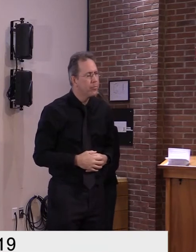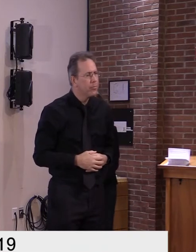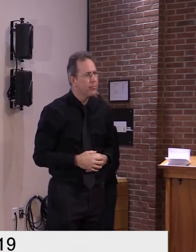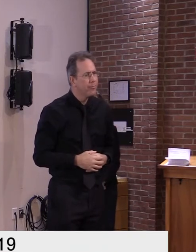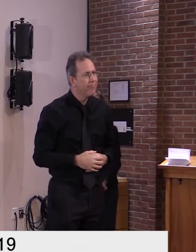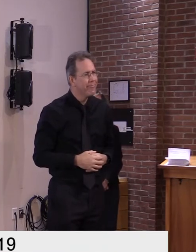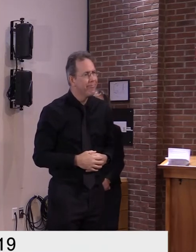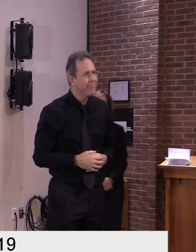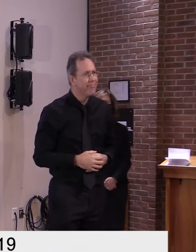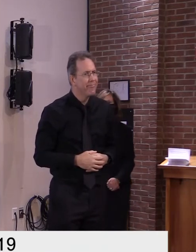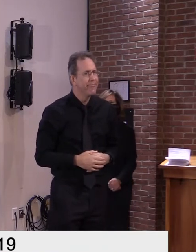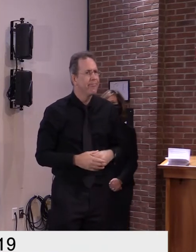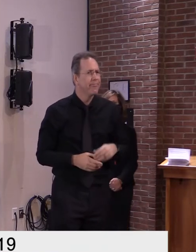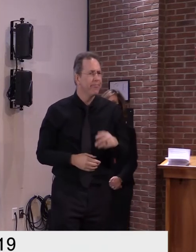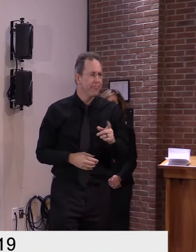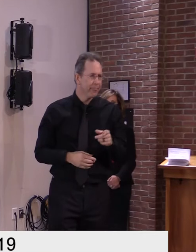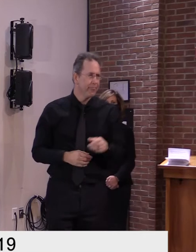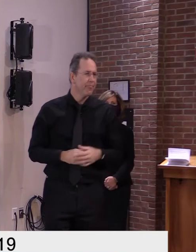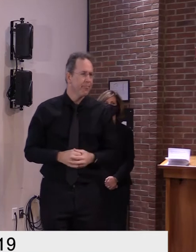Anything? Thank you. Okay.